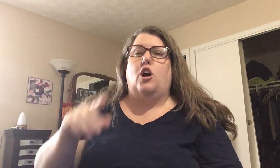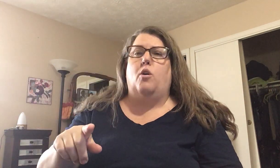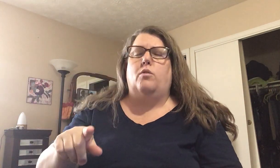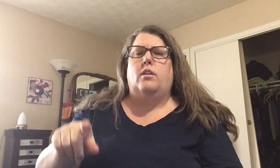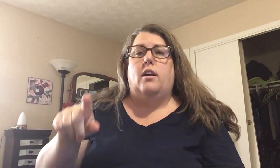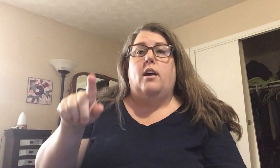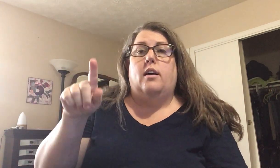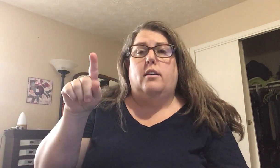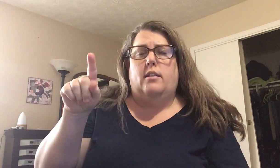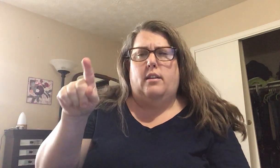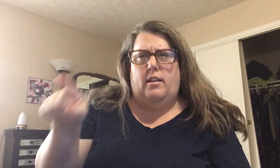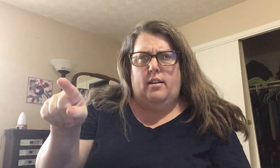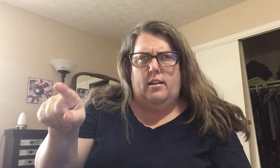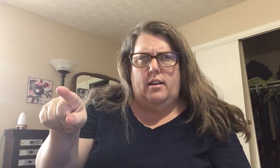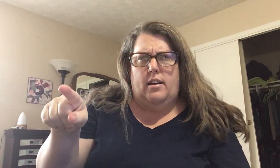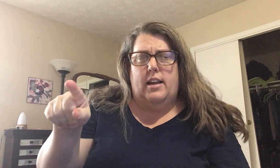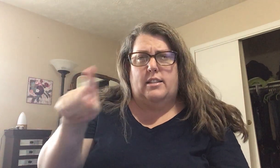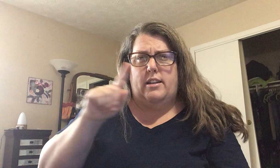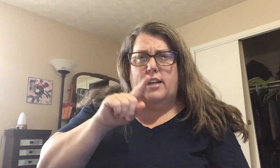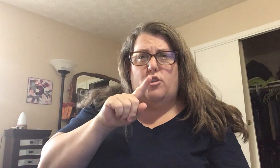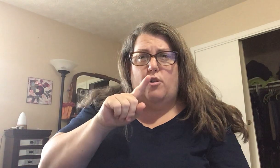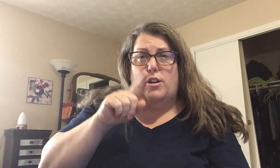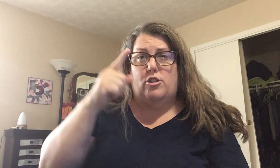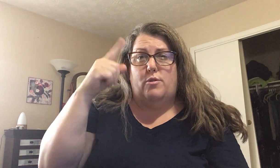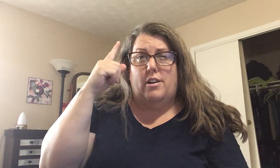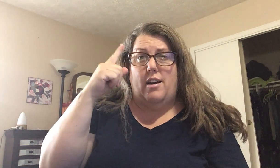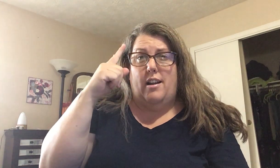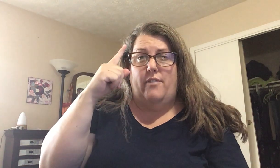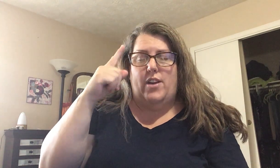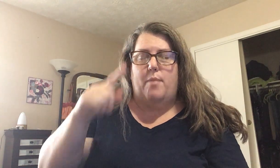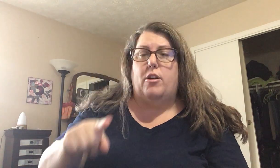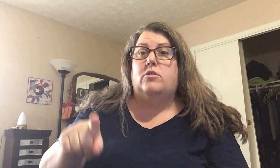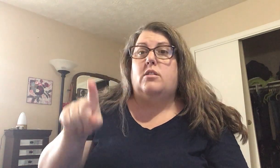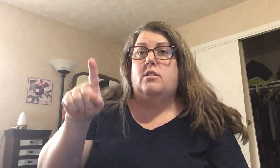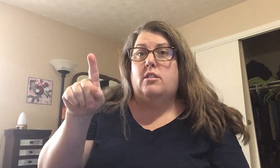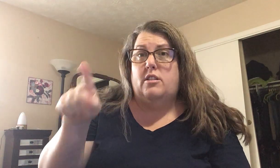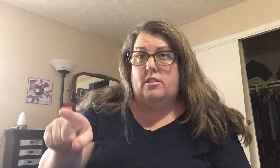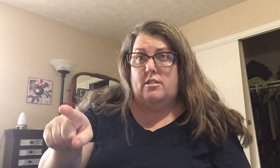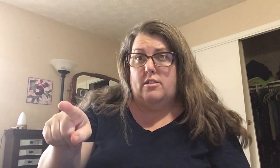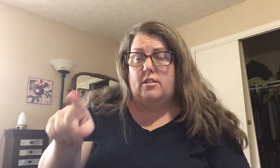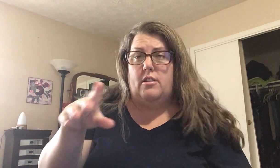So it's a yes or no question to lift the eyebrow.